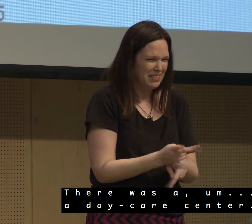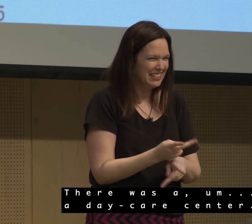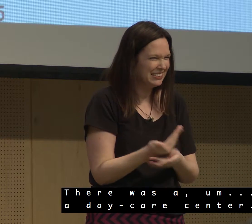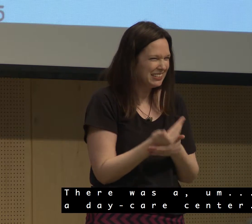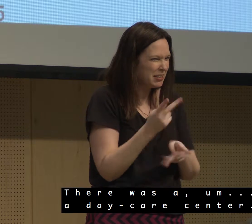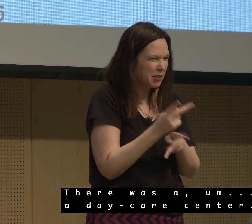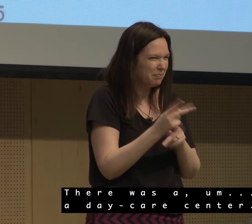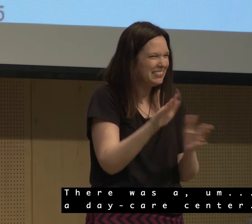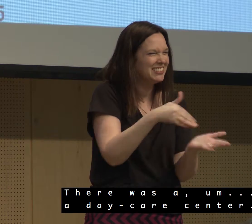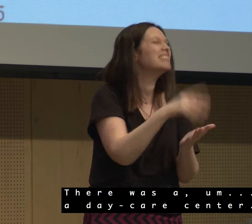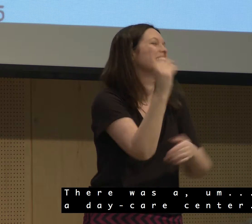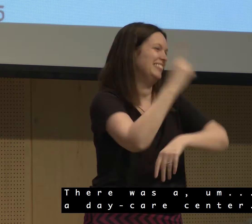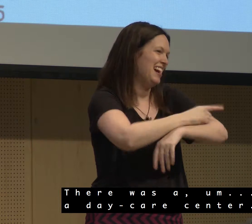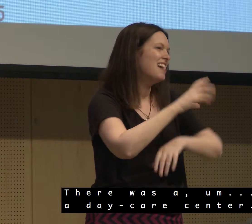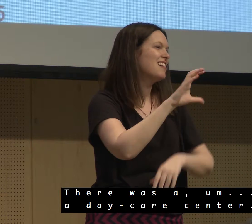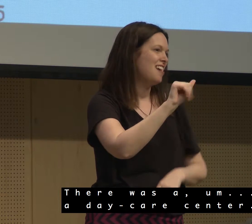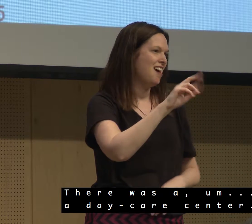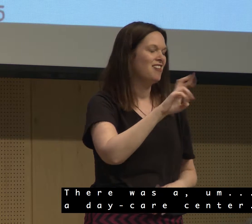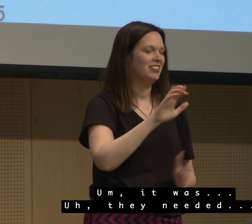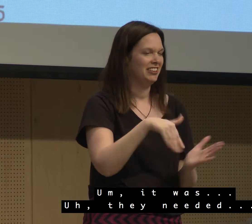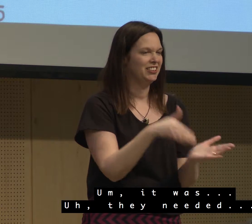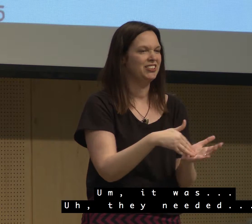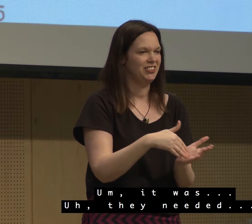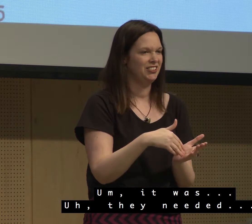a daycare center. It was,